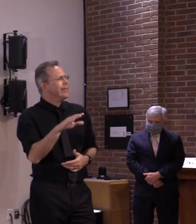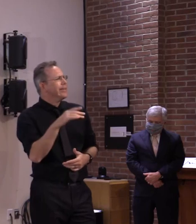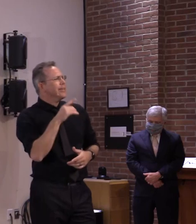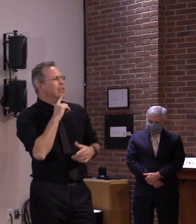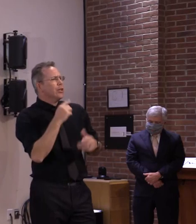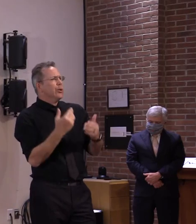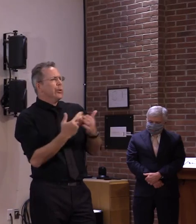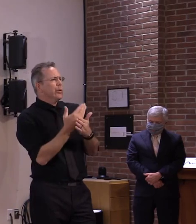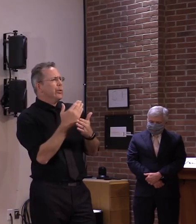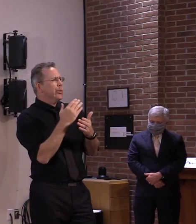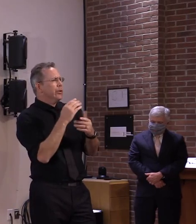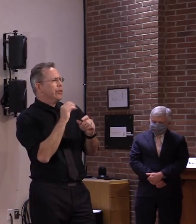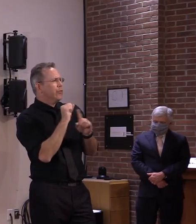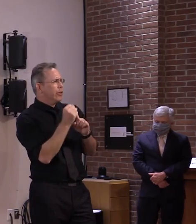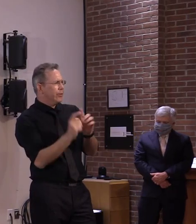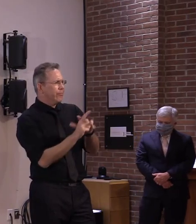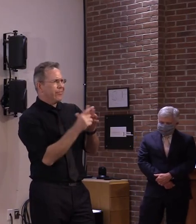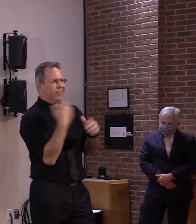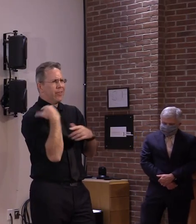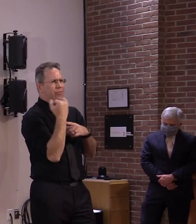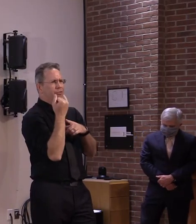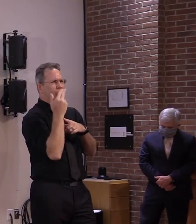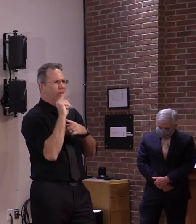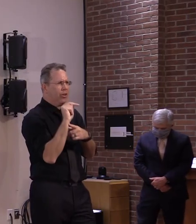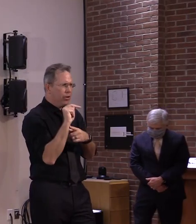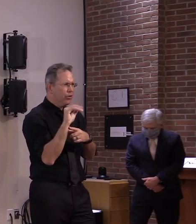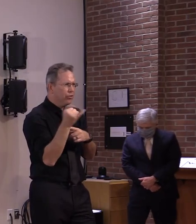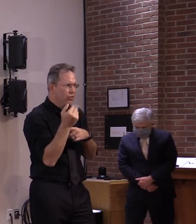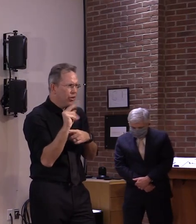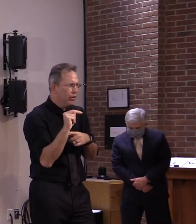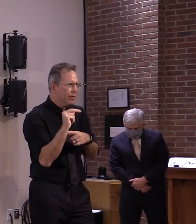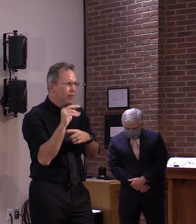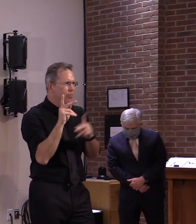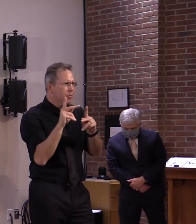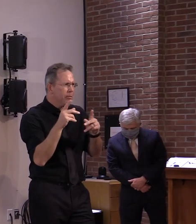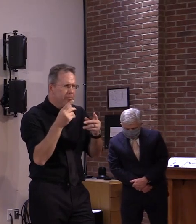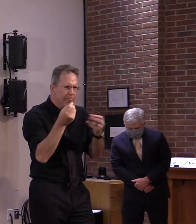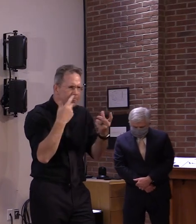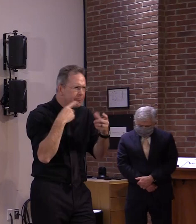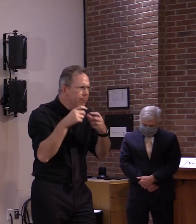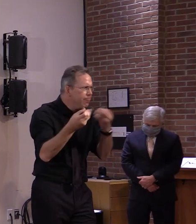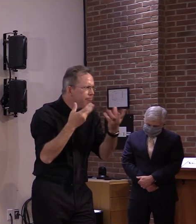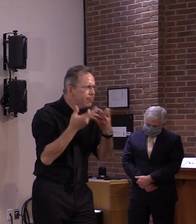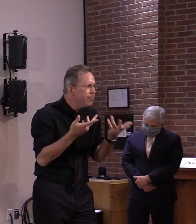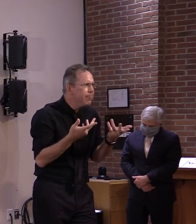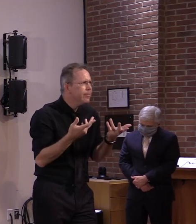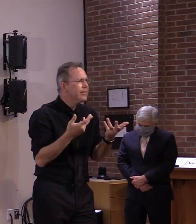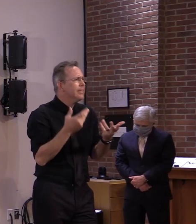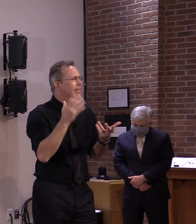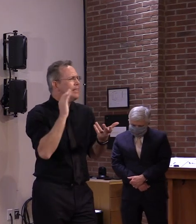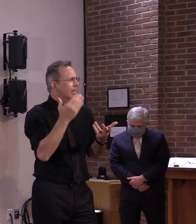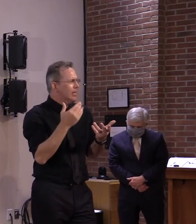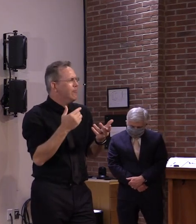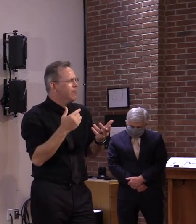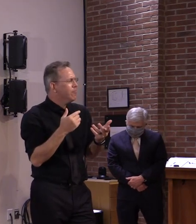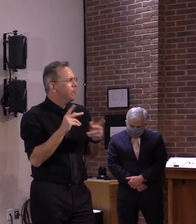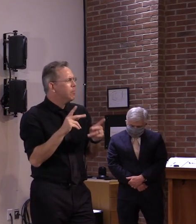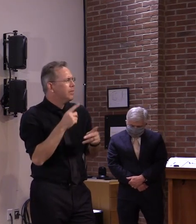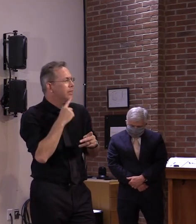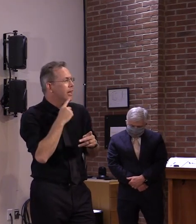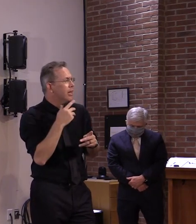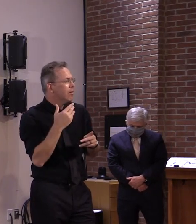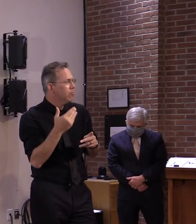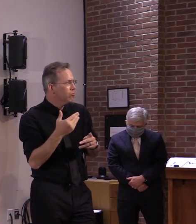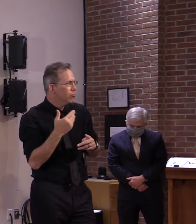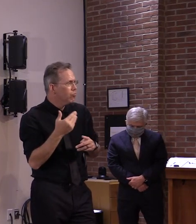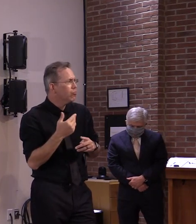to a variety of reports and surveys and white papers and things that have been created over the